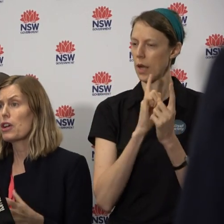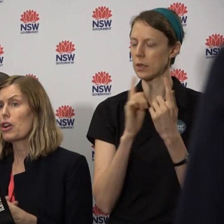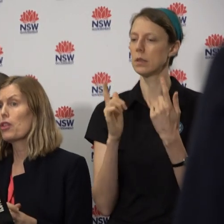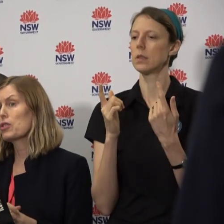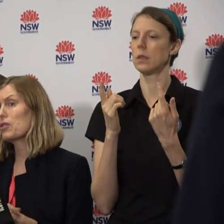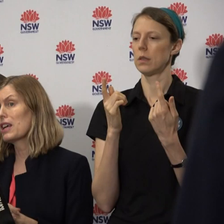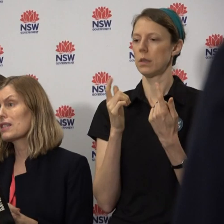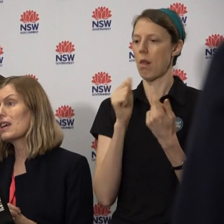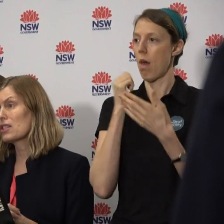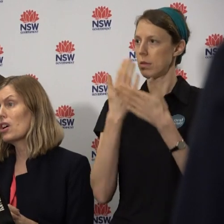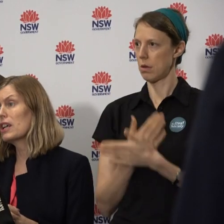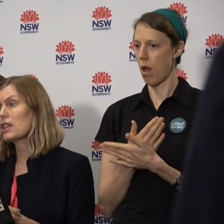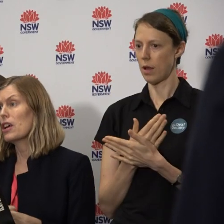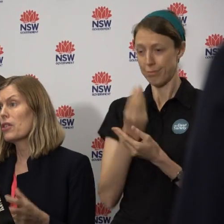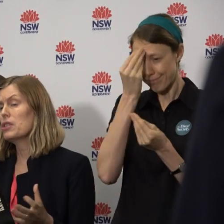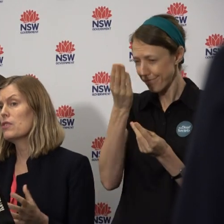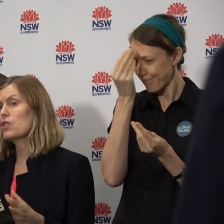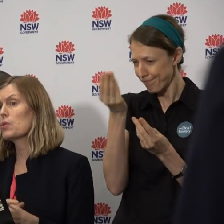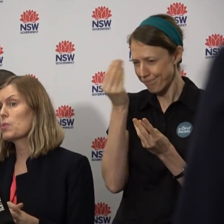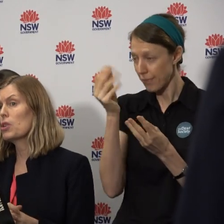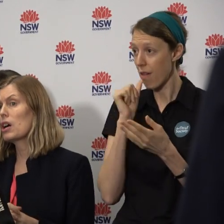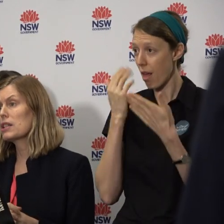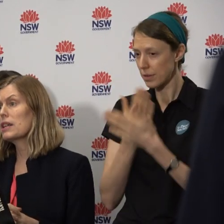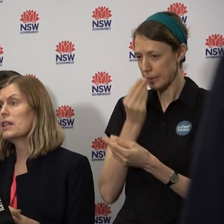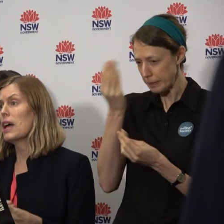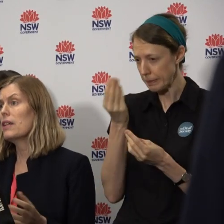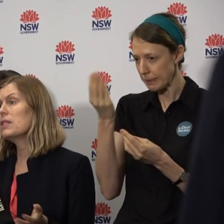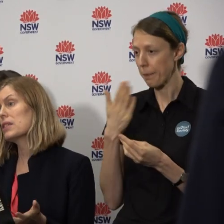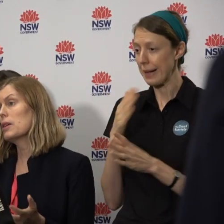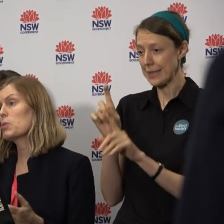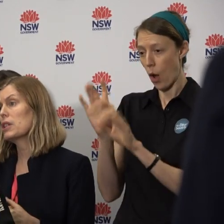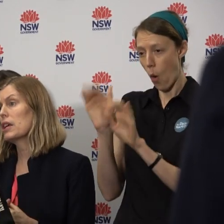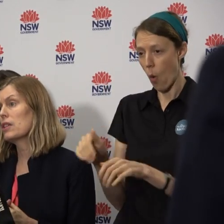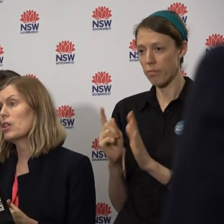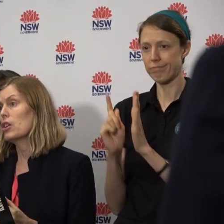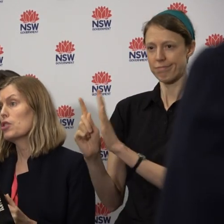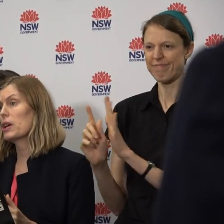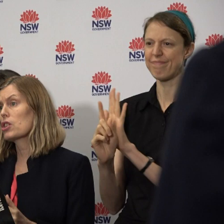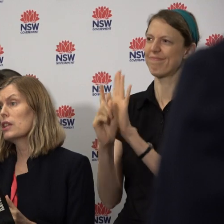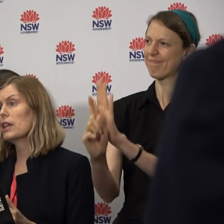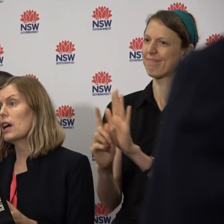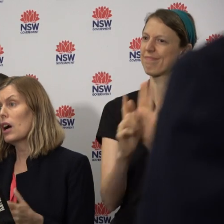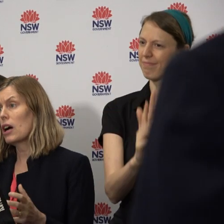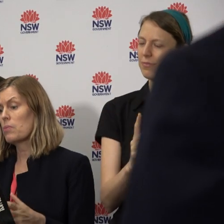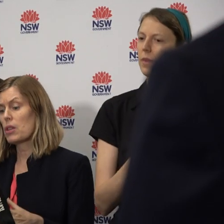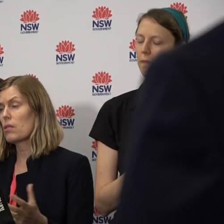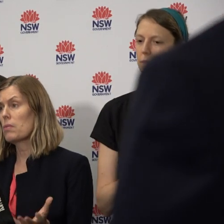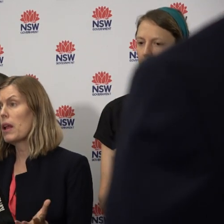range of close contacts last night. Those individuals were isolated, and then the steps were taken to actually